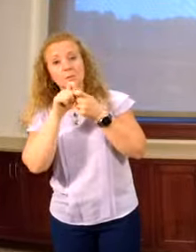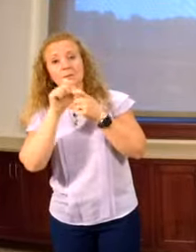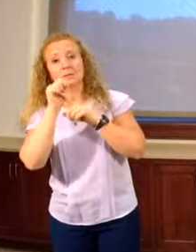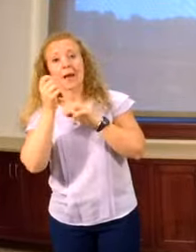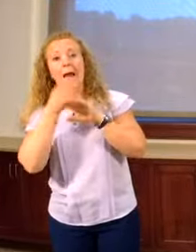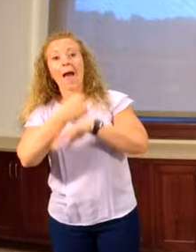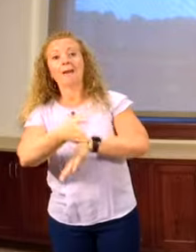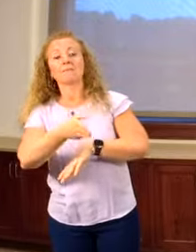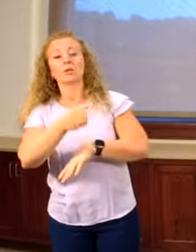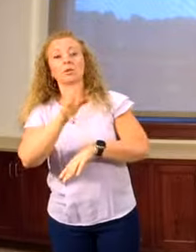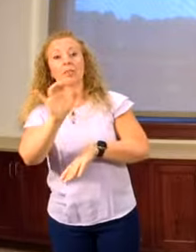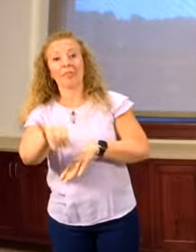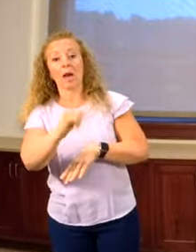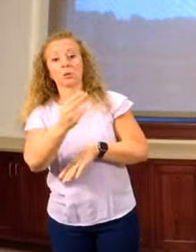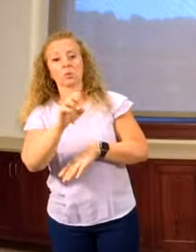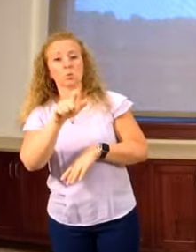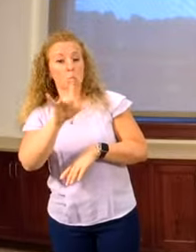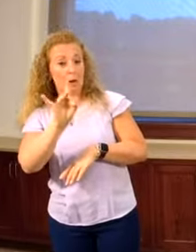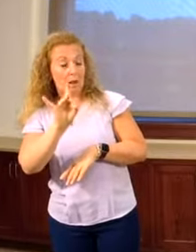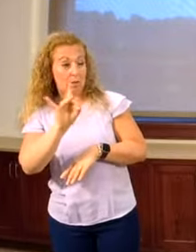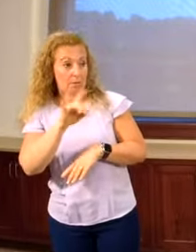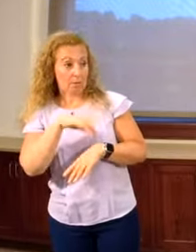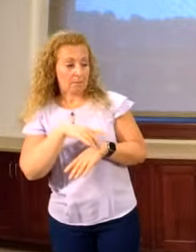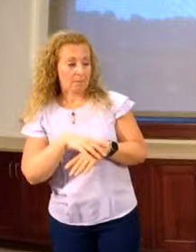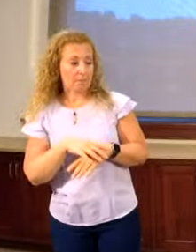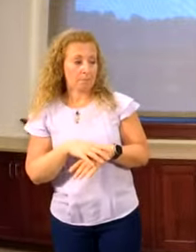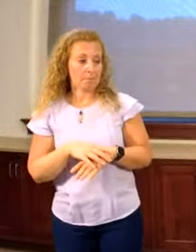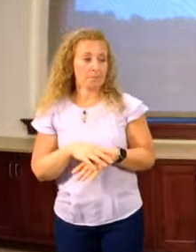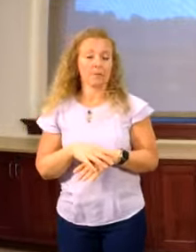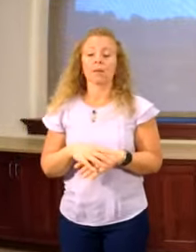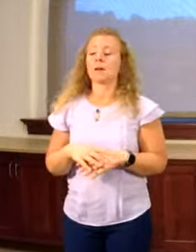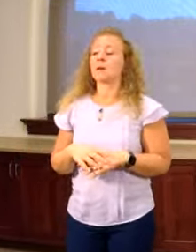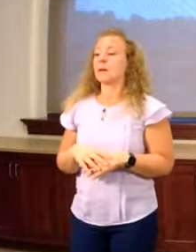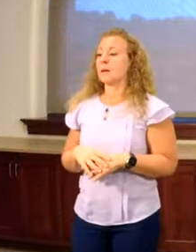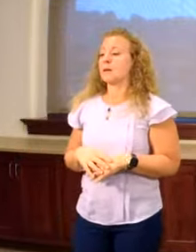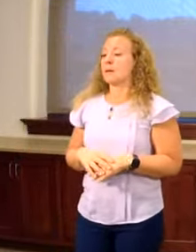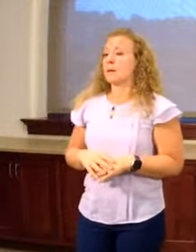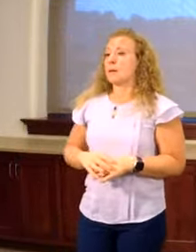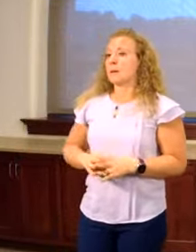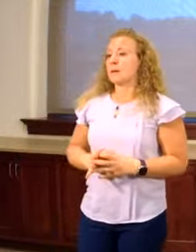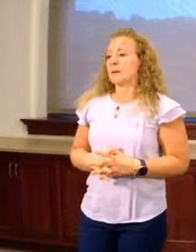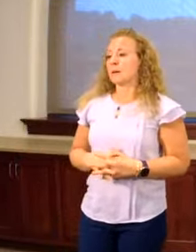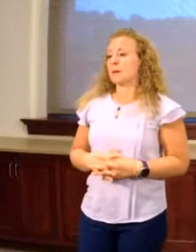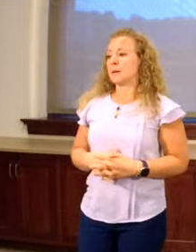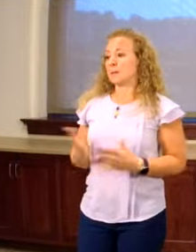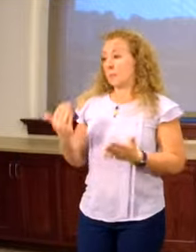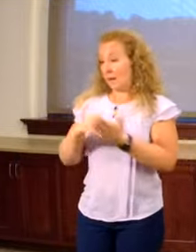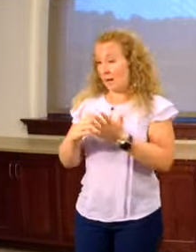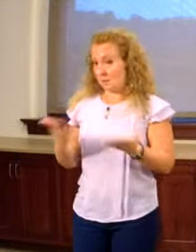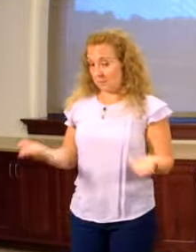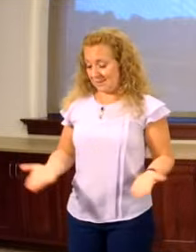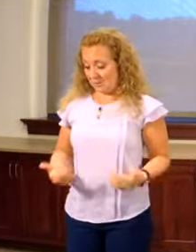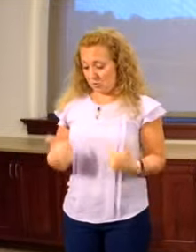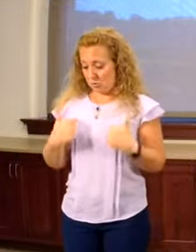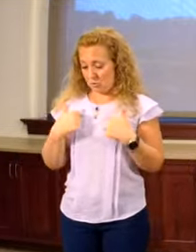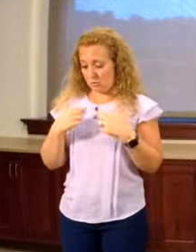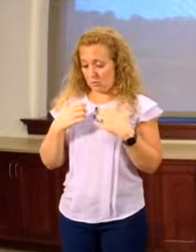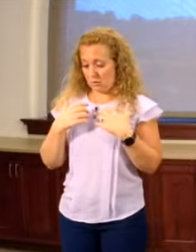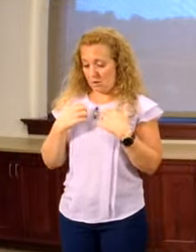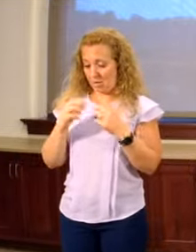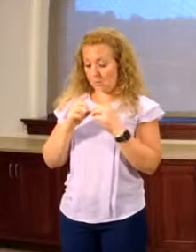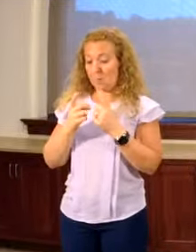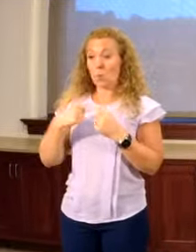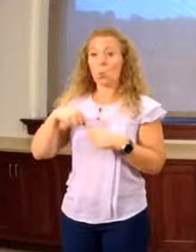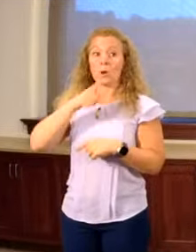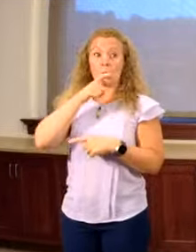the mandate lifts? And if so, what would those situations be? Yeah, so again, here at the health department, those of us who